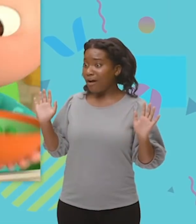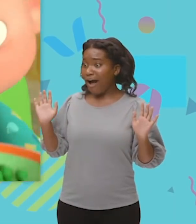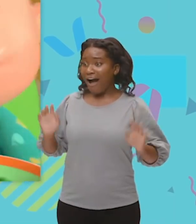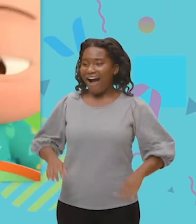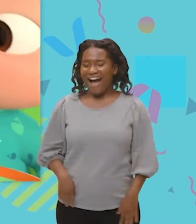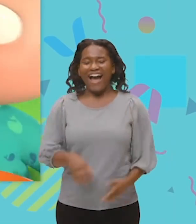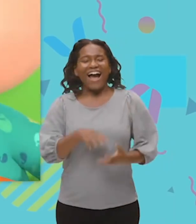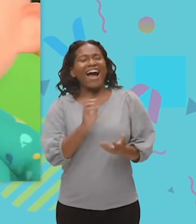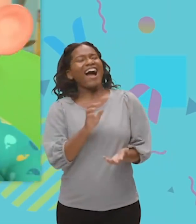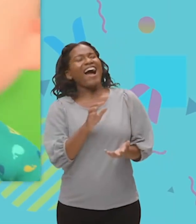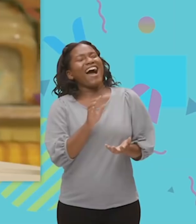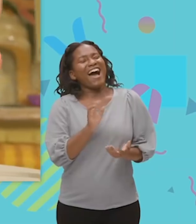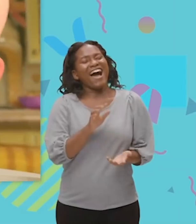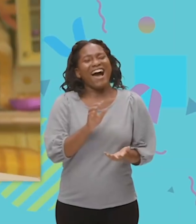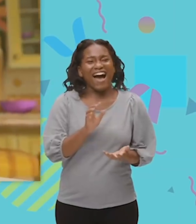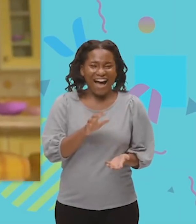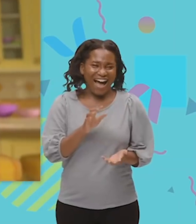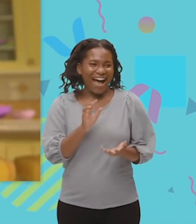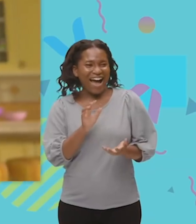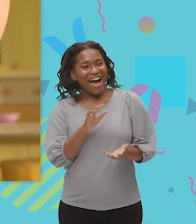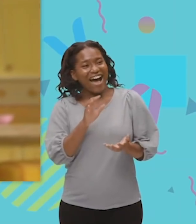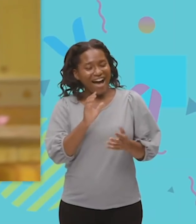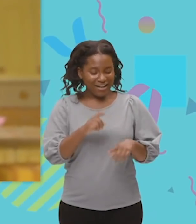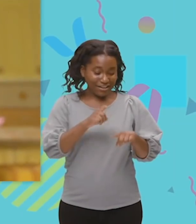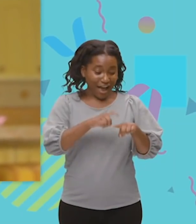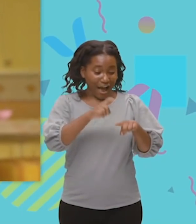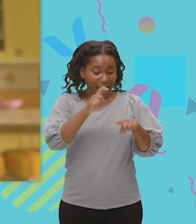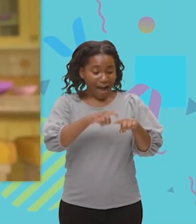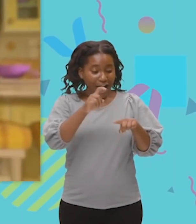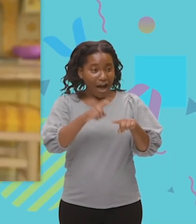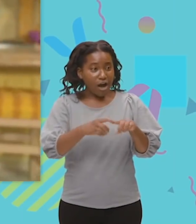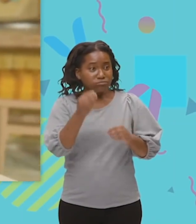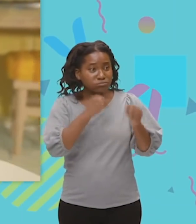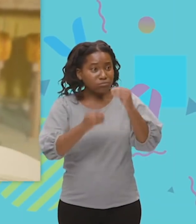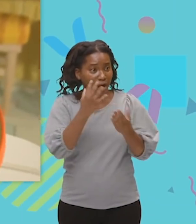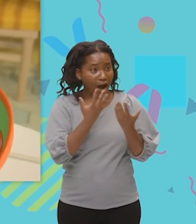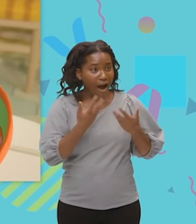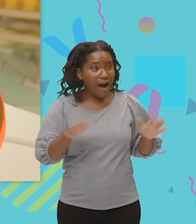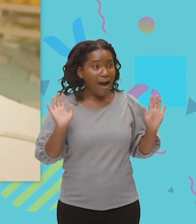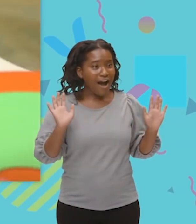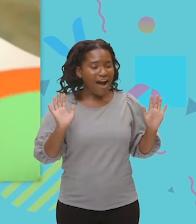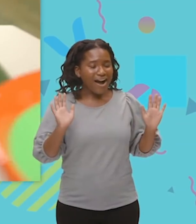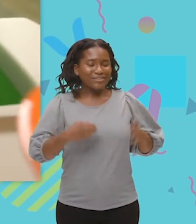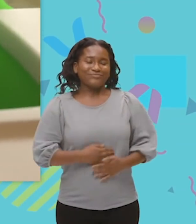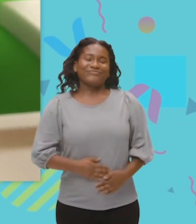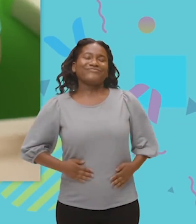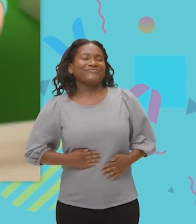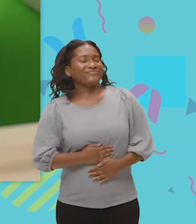you see. Ha, ha, ha, the peas are all gone now. Yum, yum,